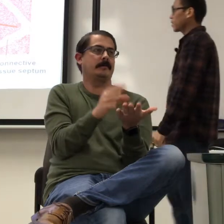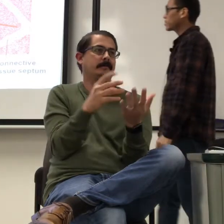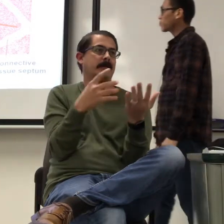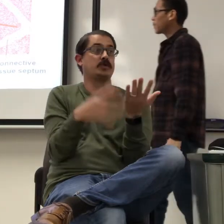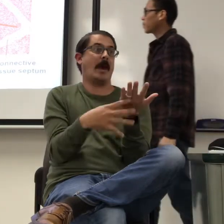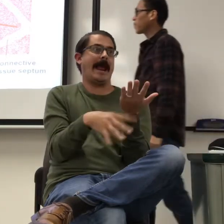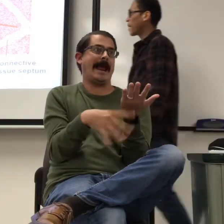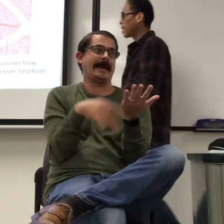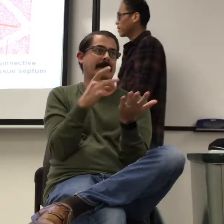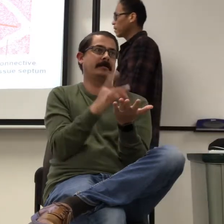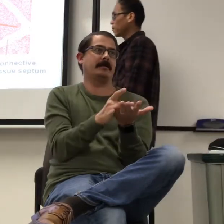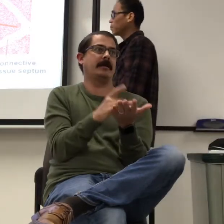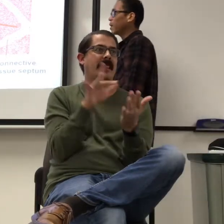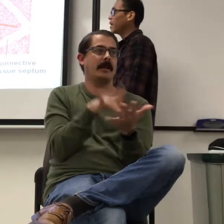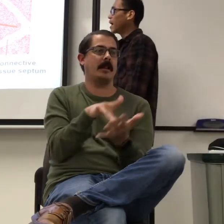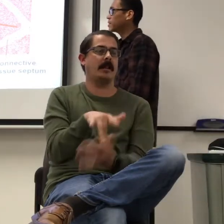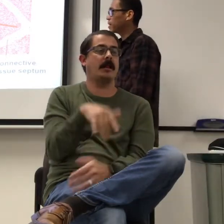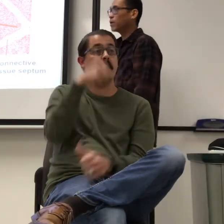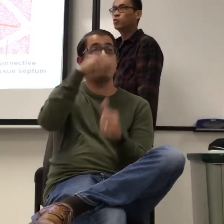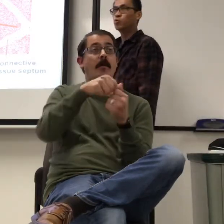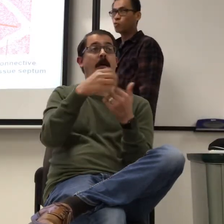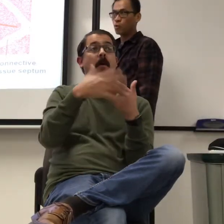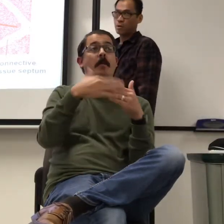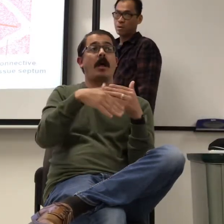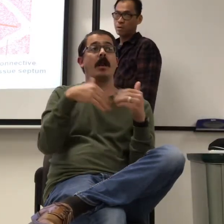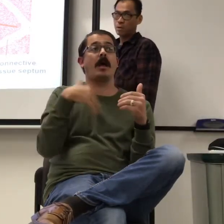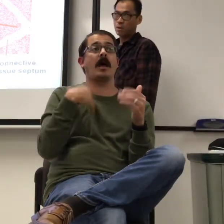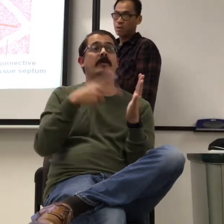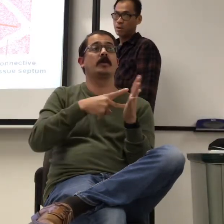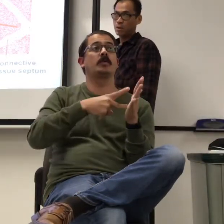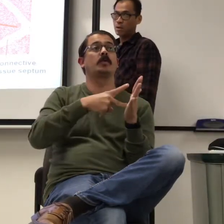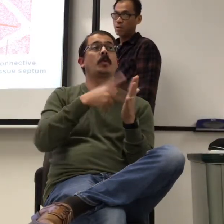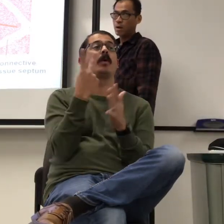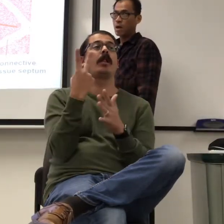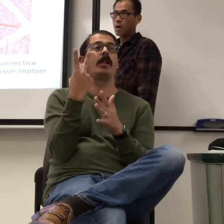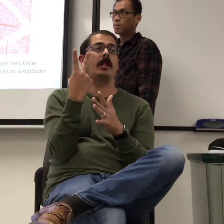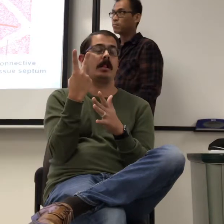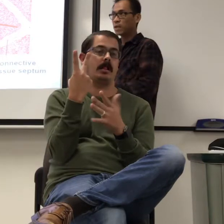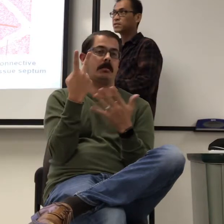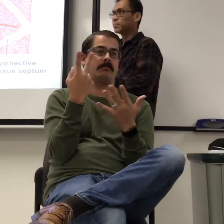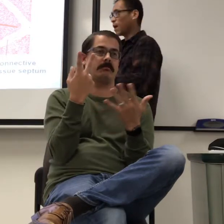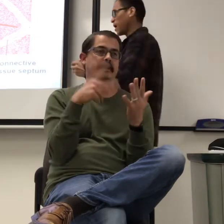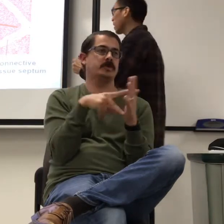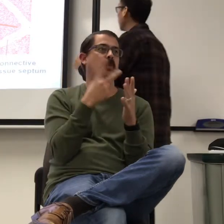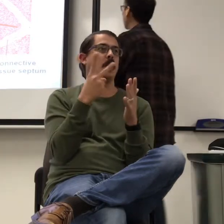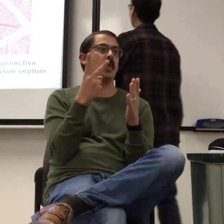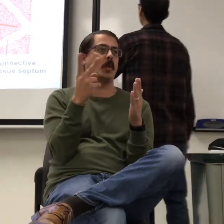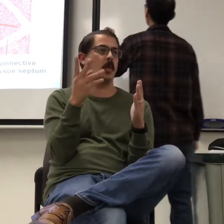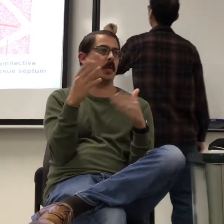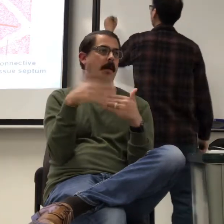And so let's remember that the blood has a dual blood supply.